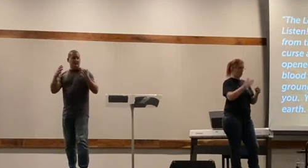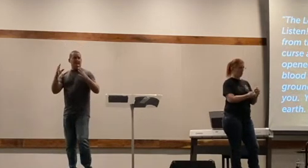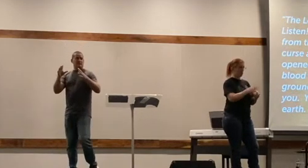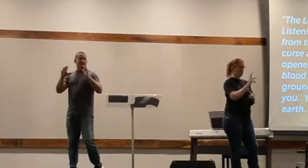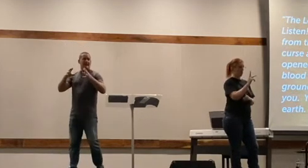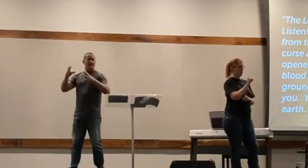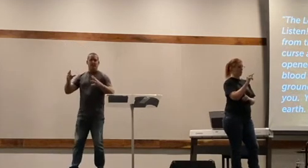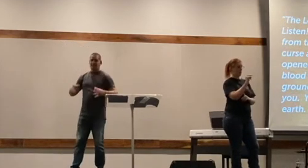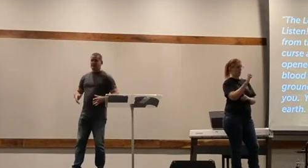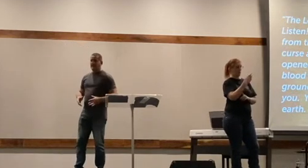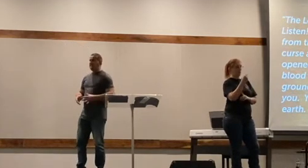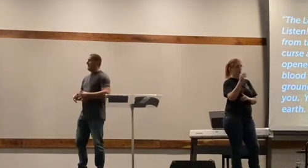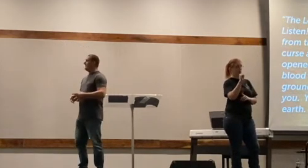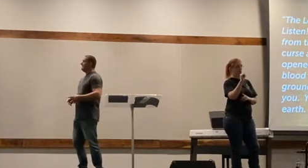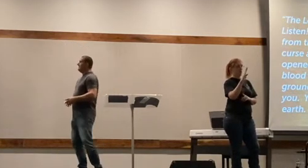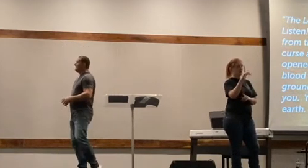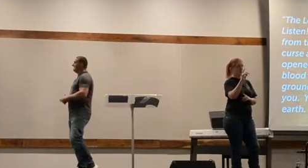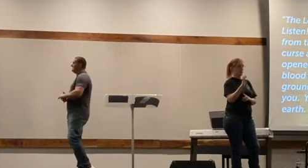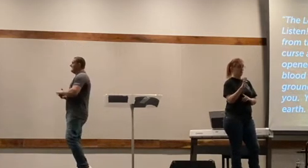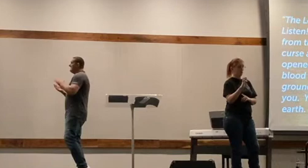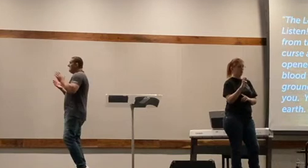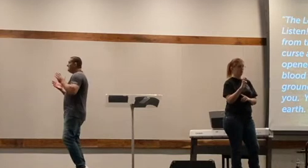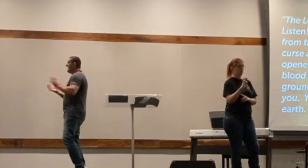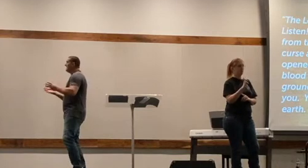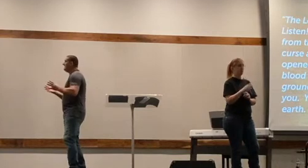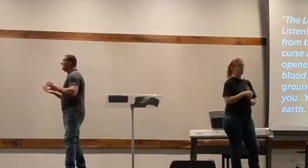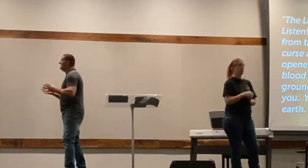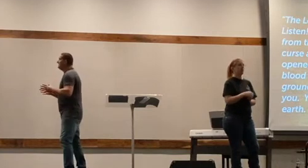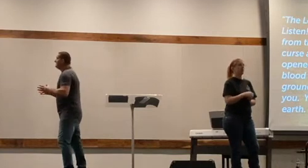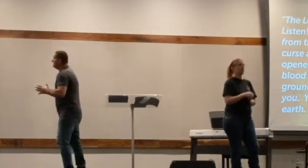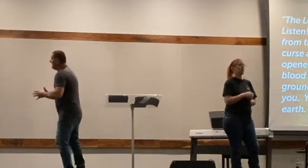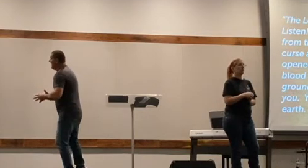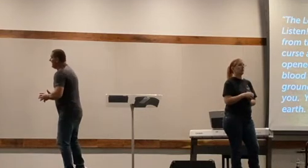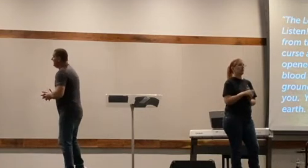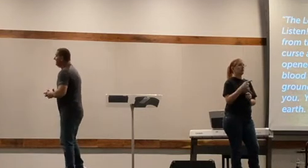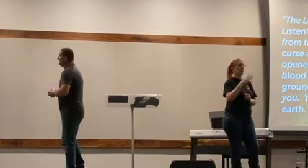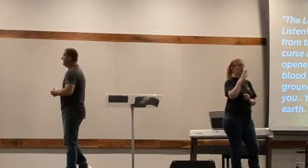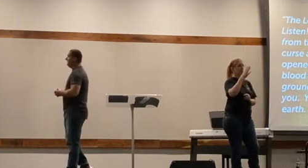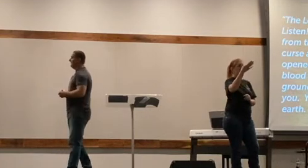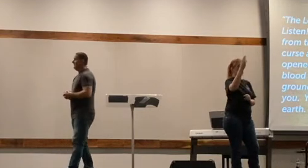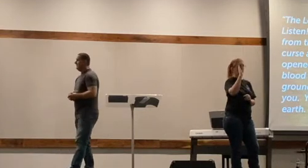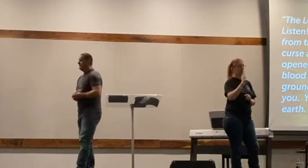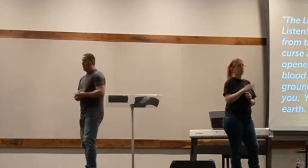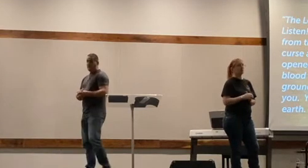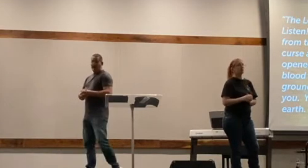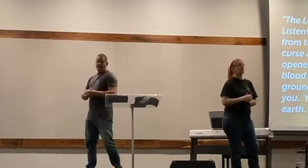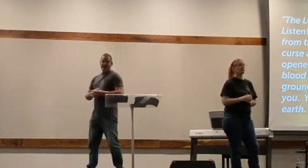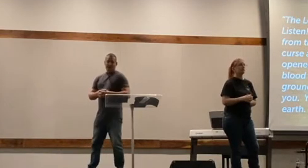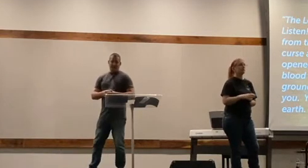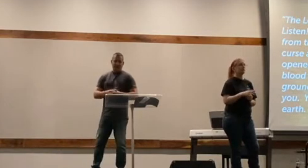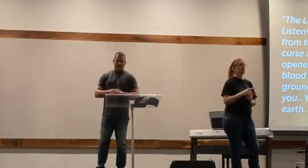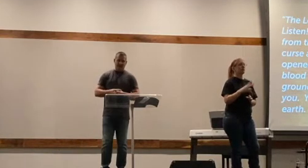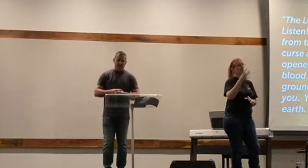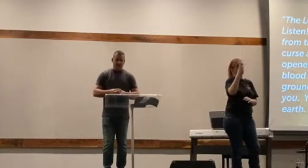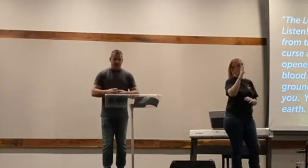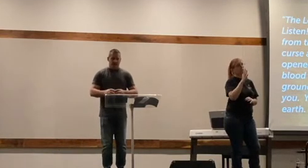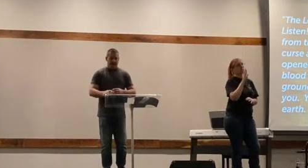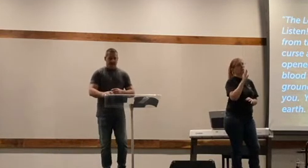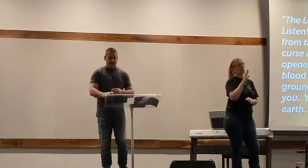Abel. Eventually they had a third son named Seth. Check this out. He's talking to God. Or God is actually